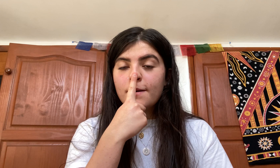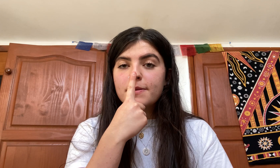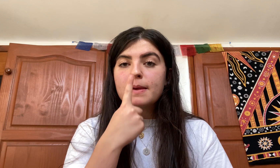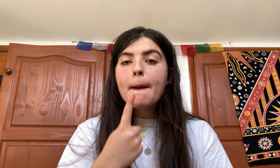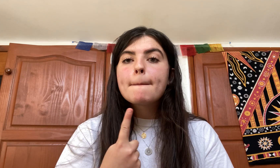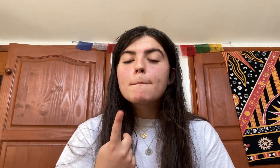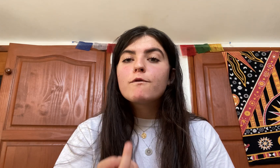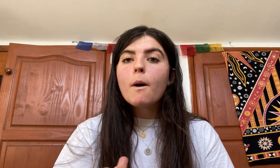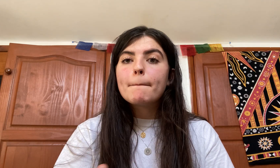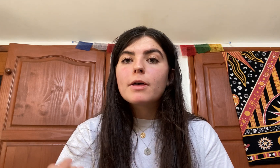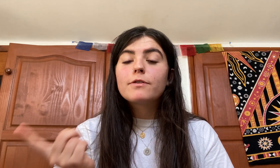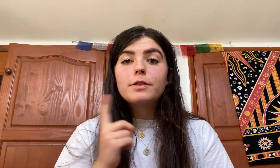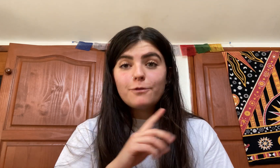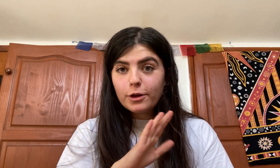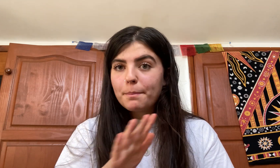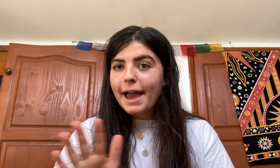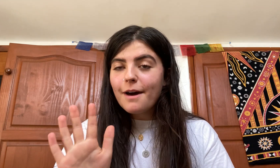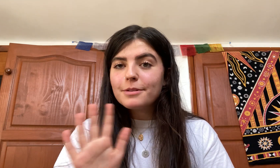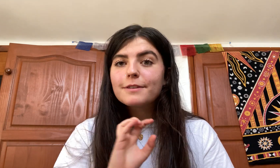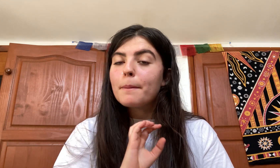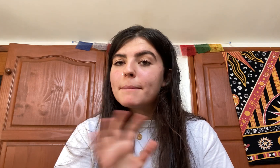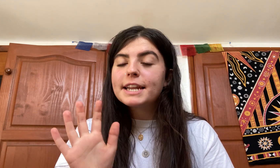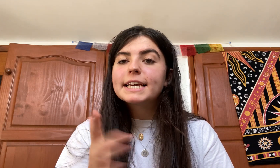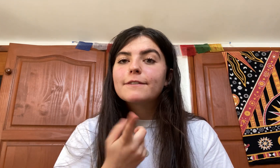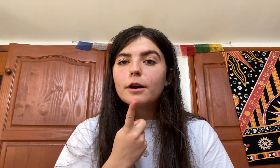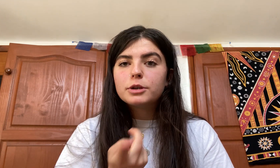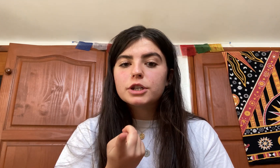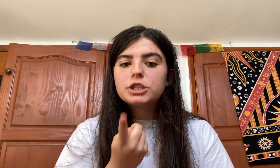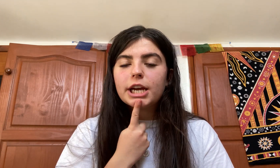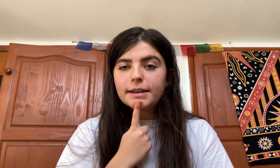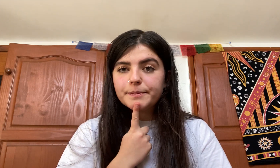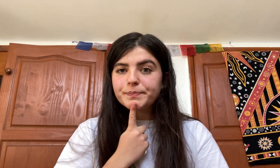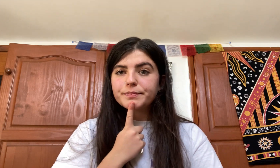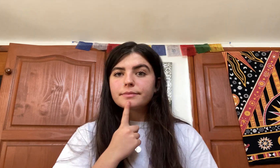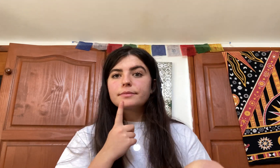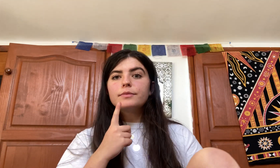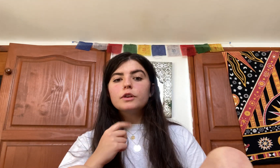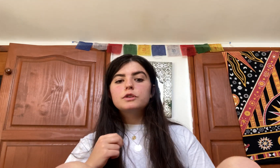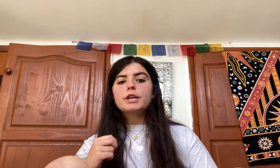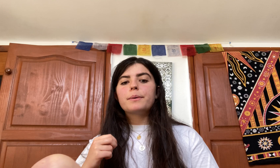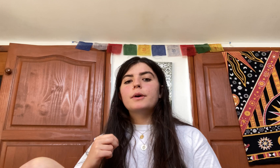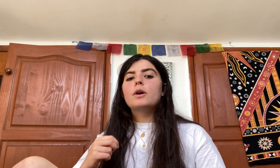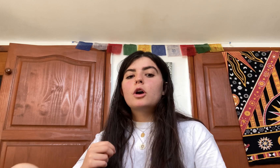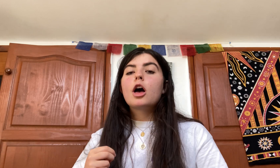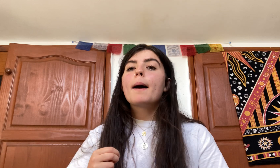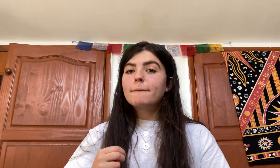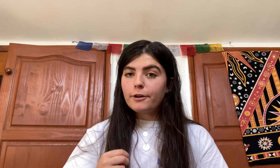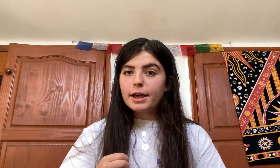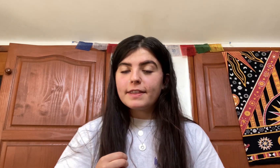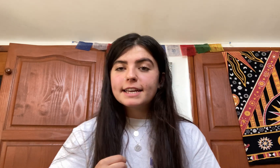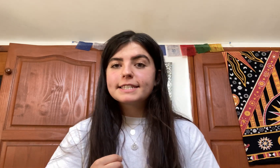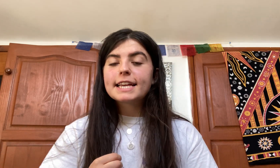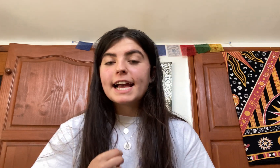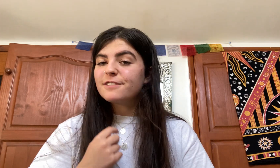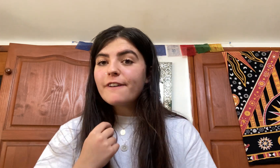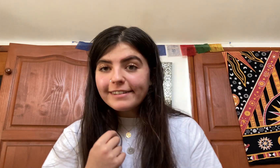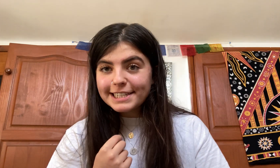nose, for the pounds, for money, from your chin. So follow this. It's very similar